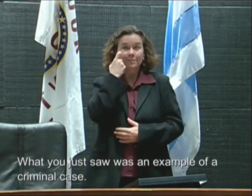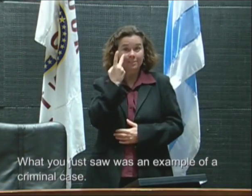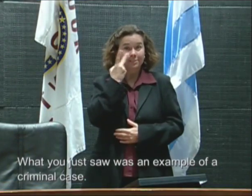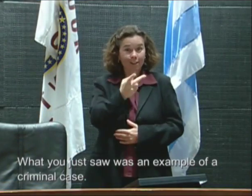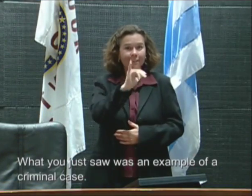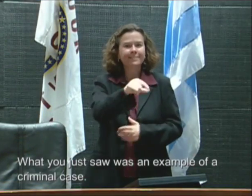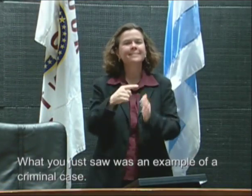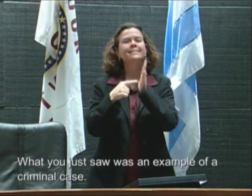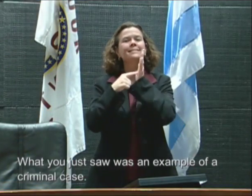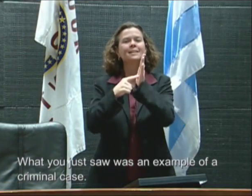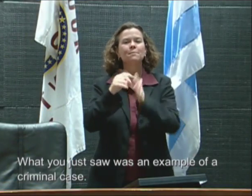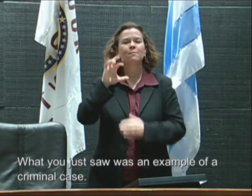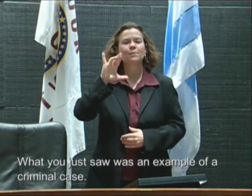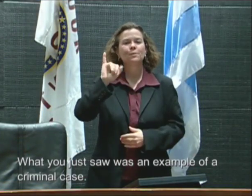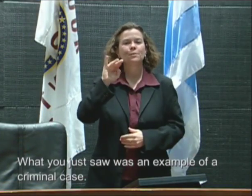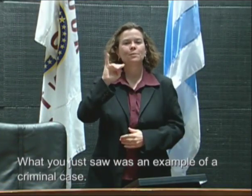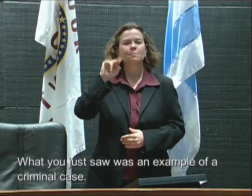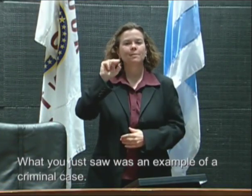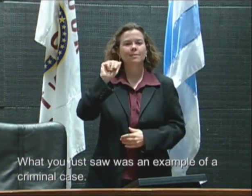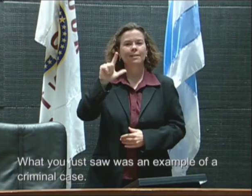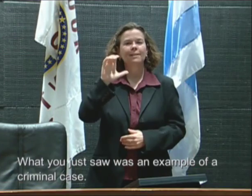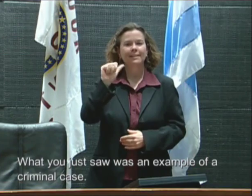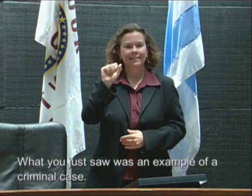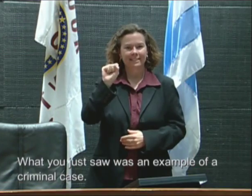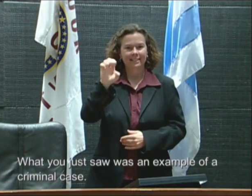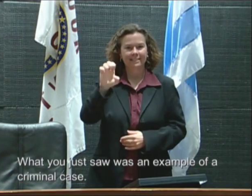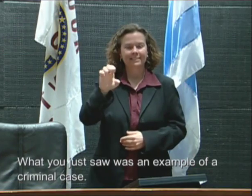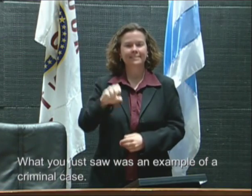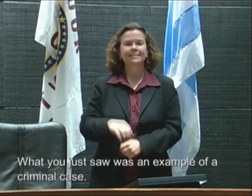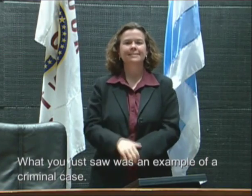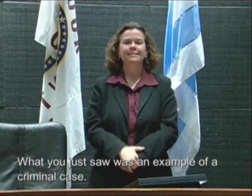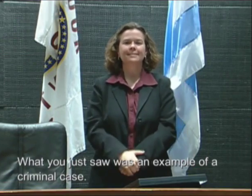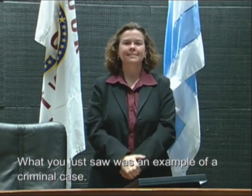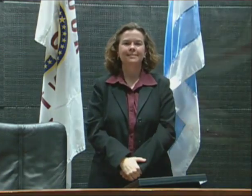What you just saw was an example of a criminal case.